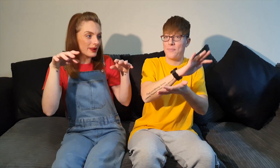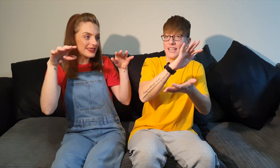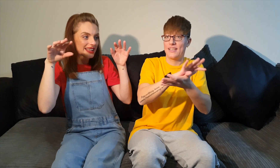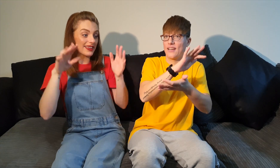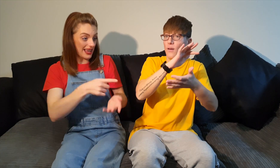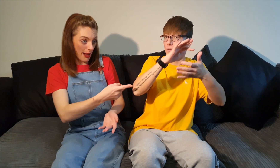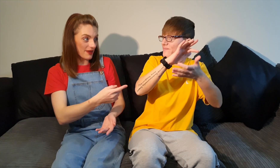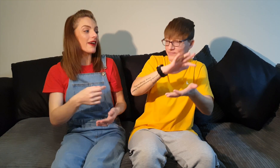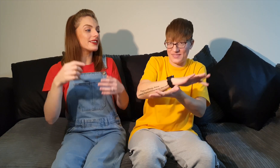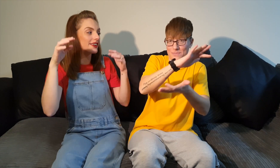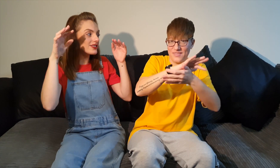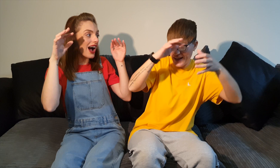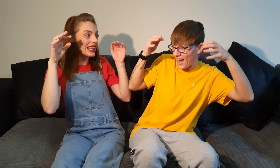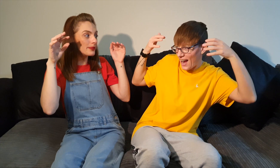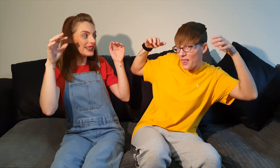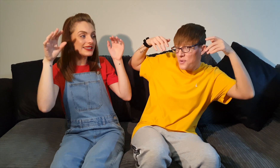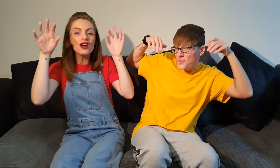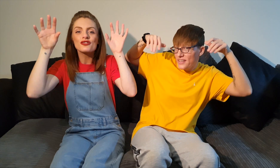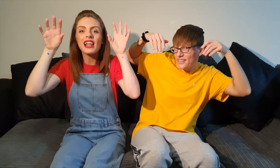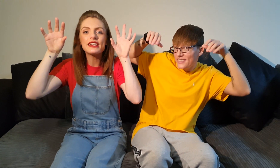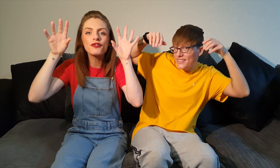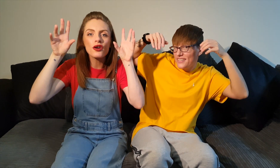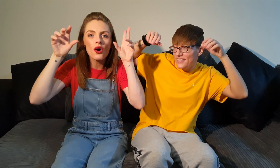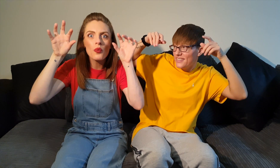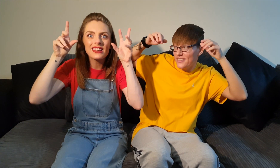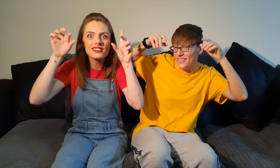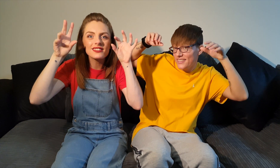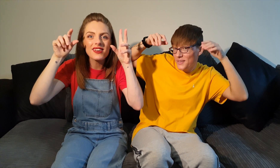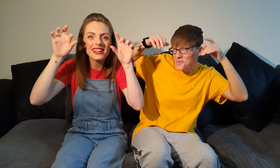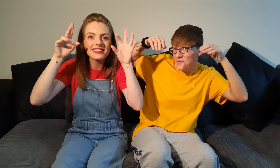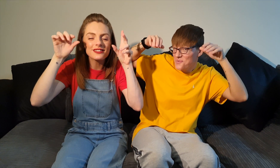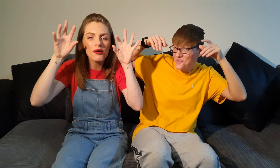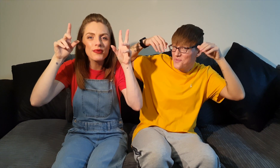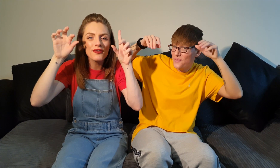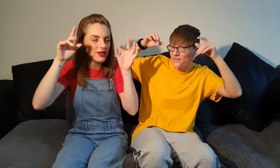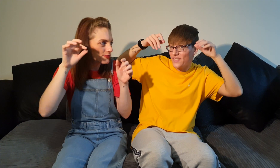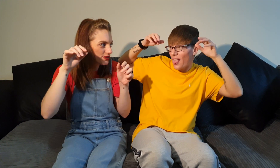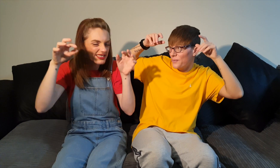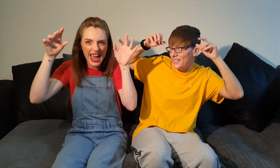Halloween's like this, happy, very good, or Halloween. So like you've got your witch's fingers and you're moving them, so